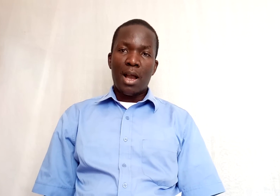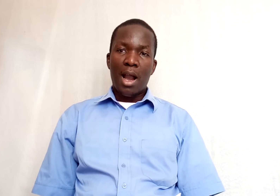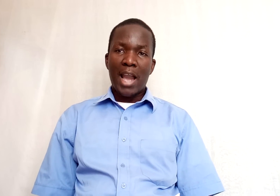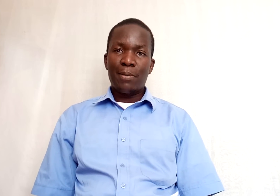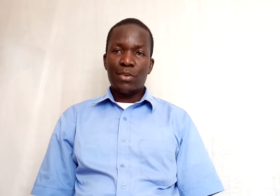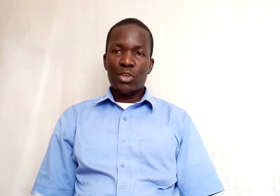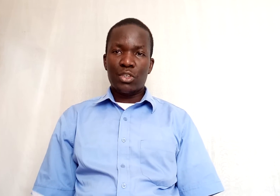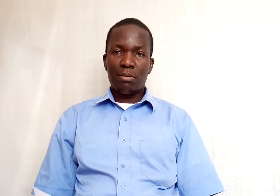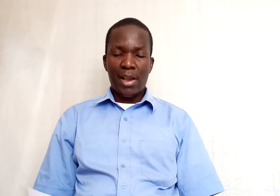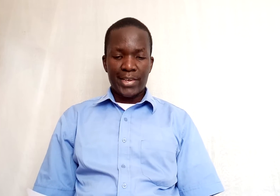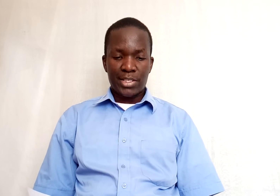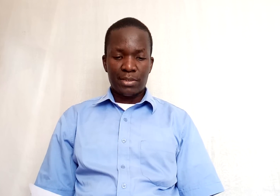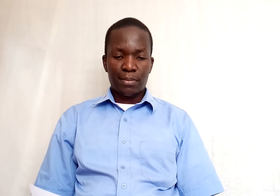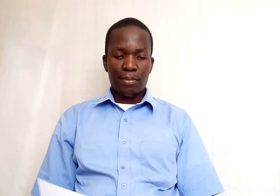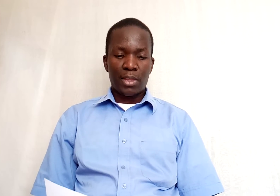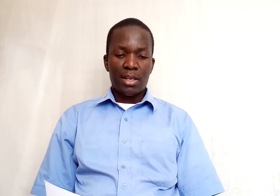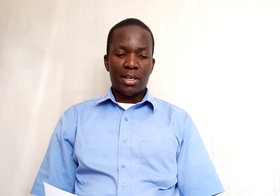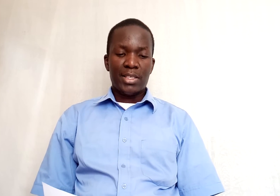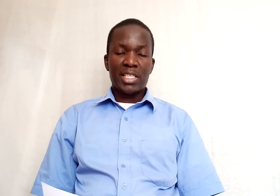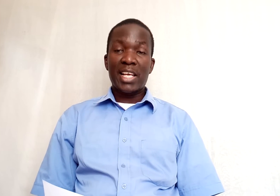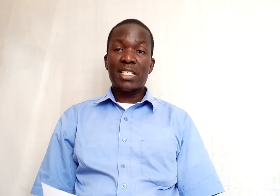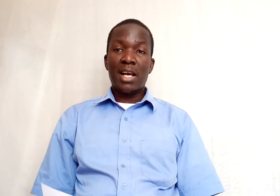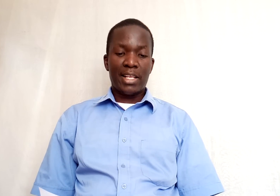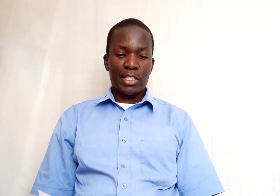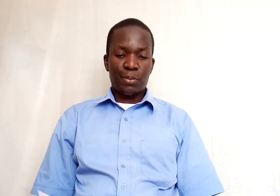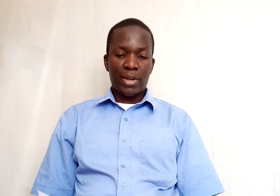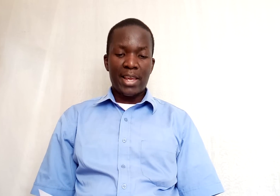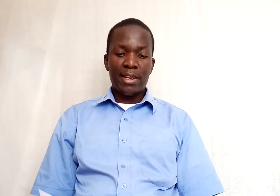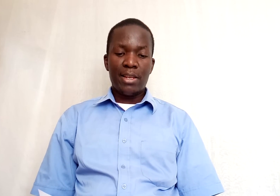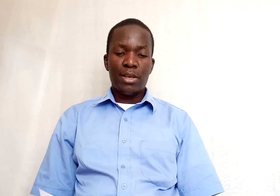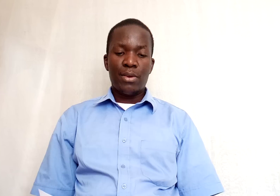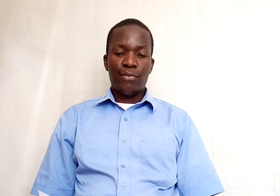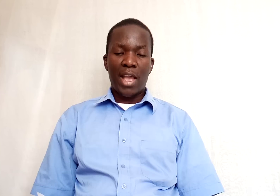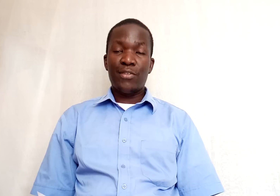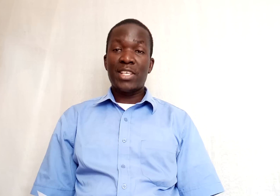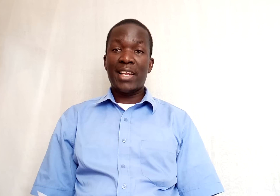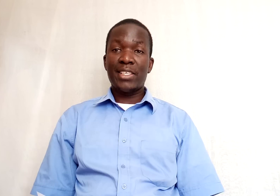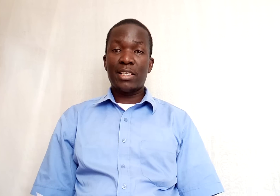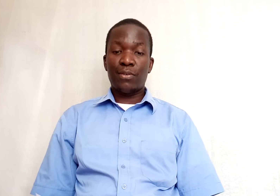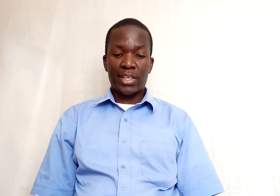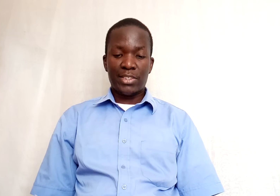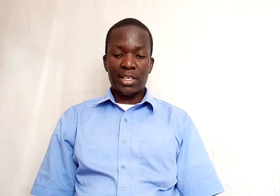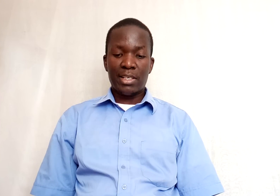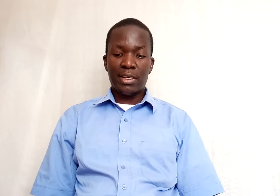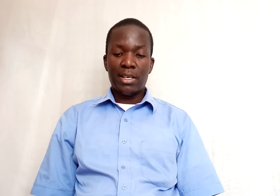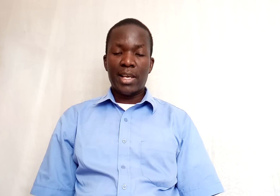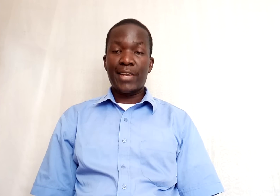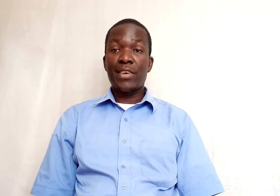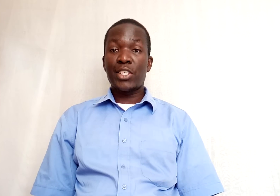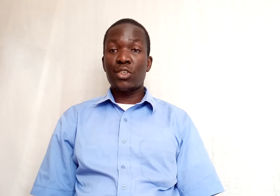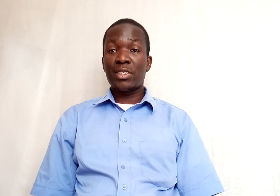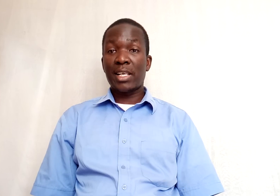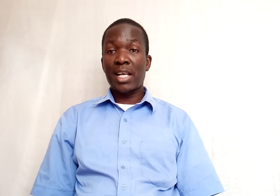I repeat question number 8. State and explain 5 challenges facing education sector